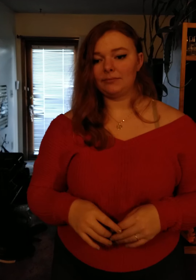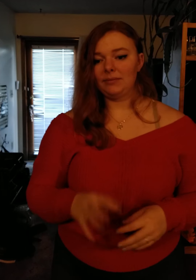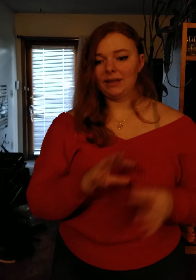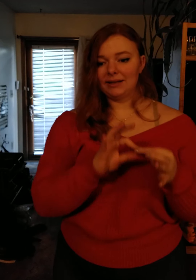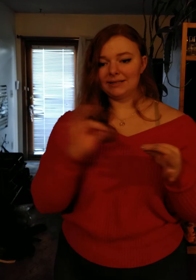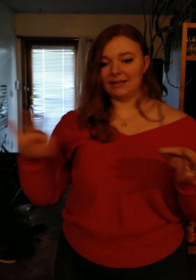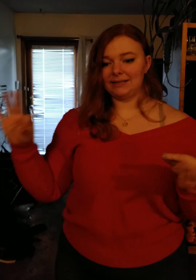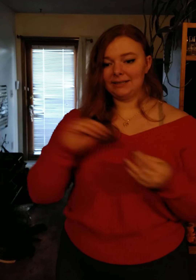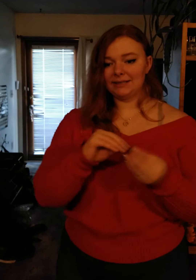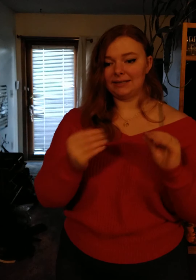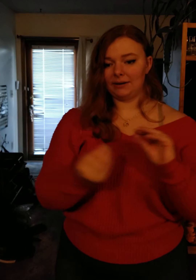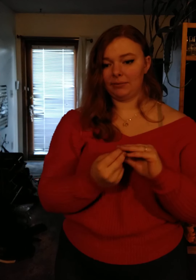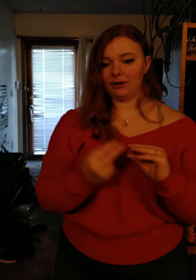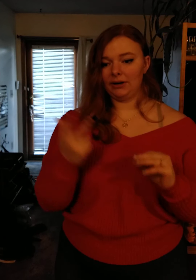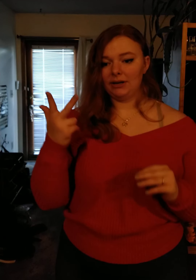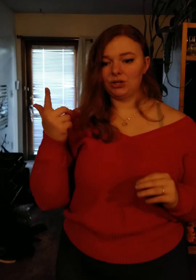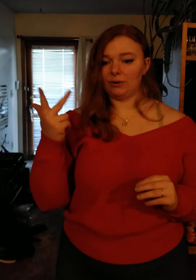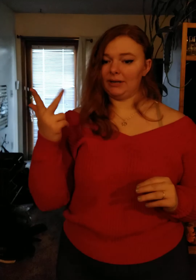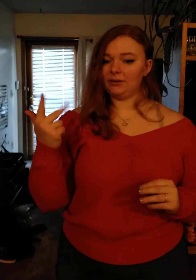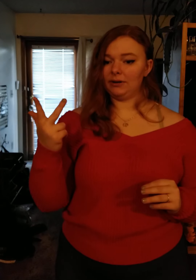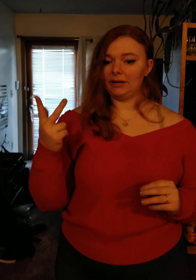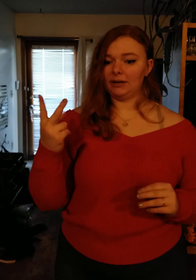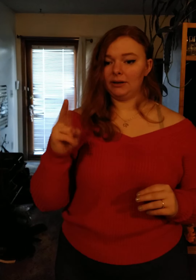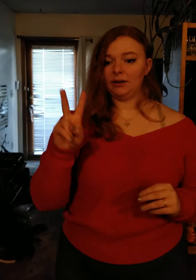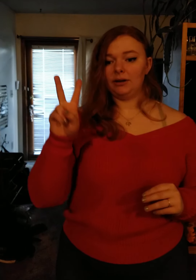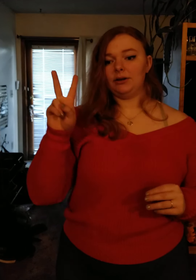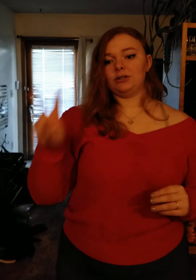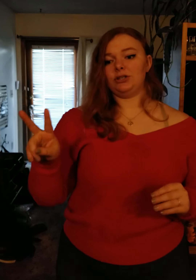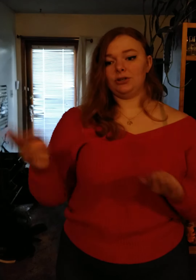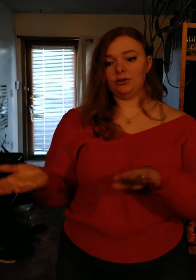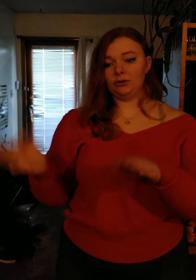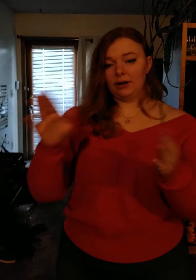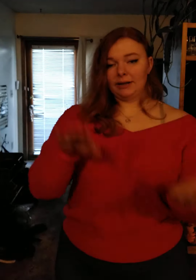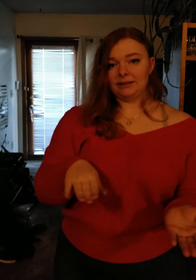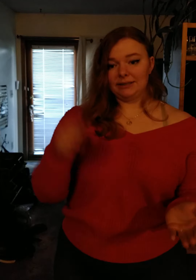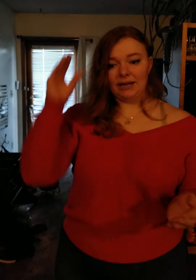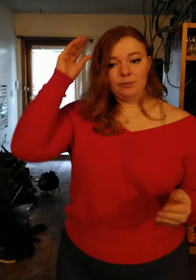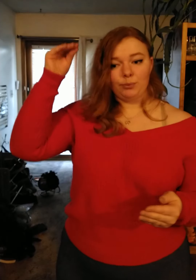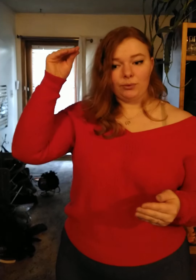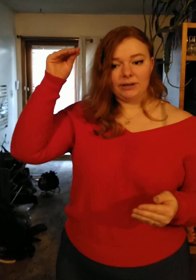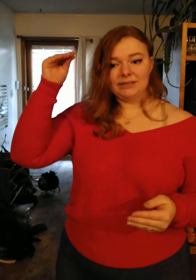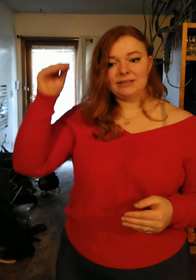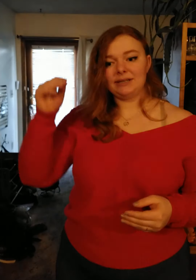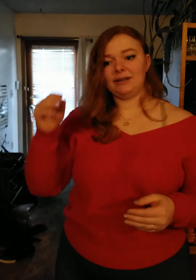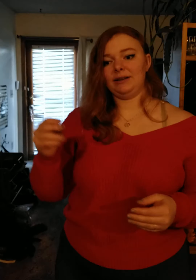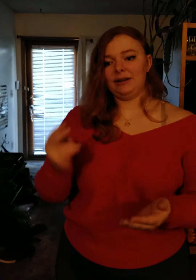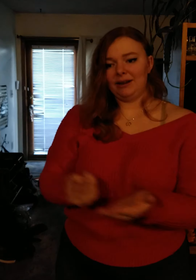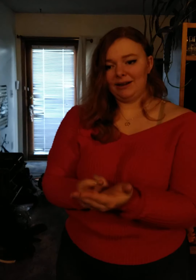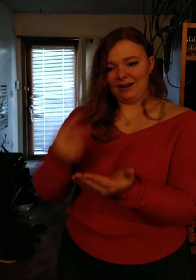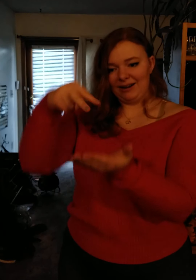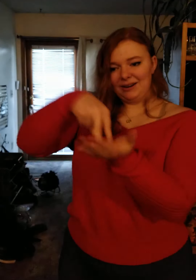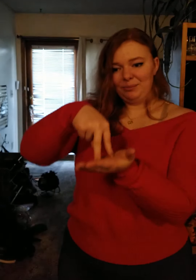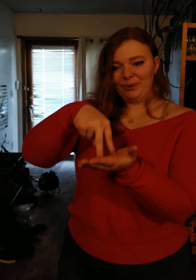Sentence number 23. Two dead boys got up